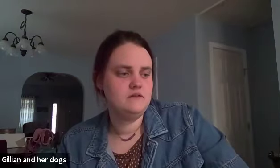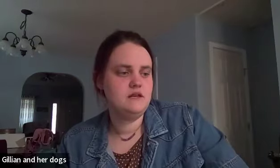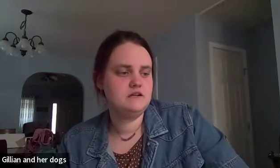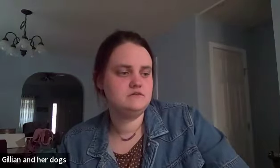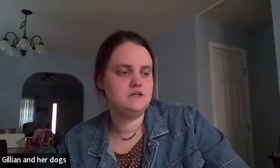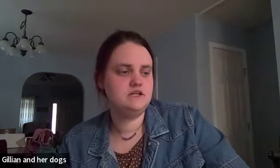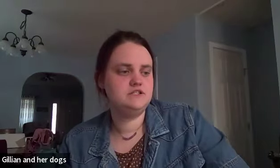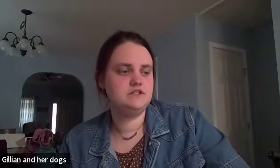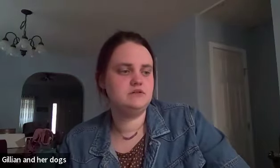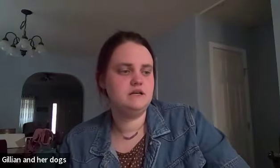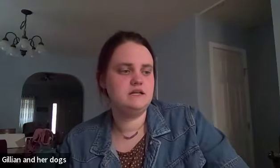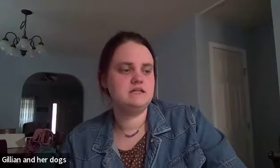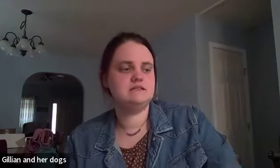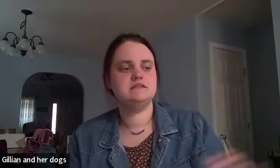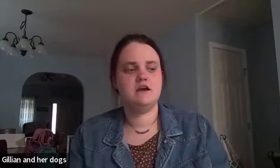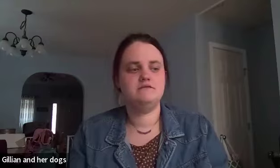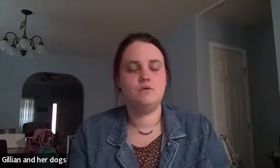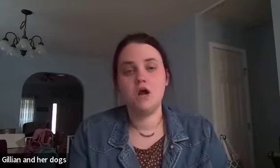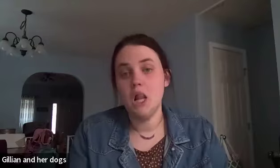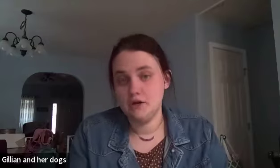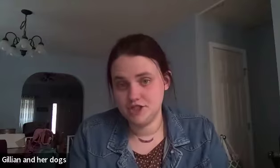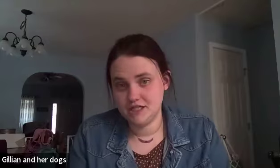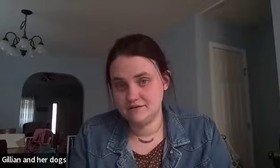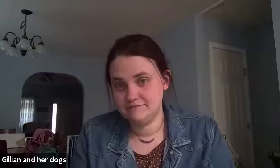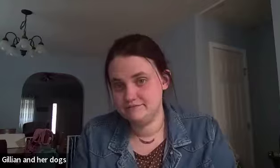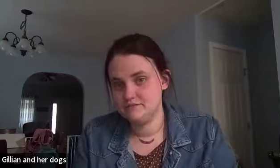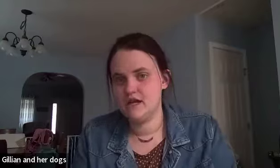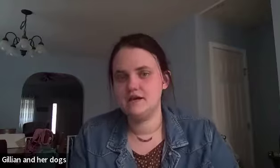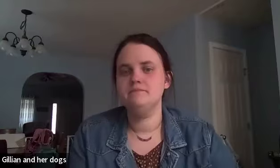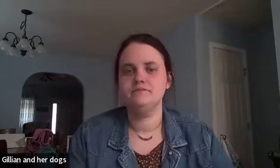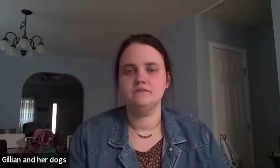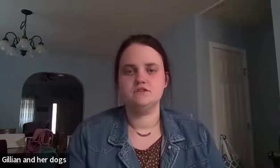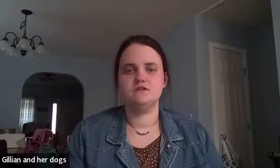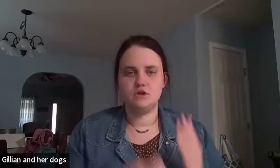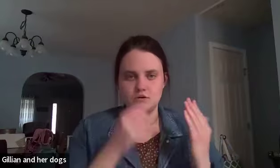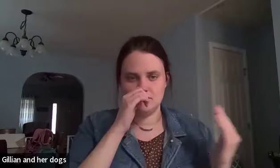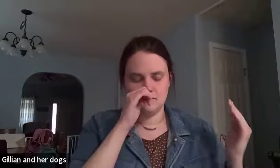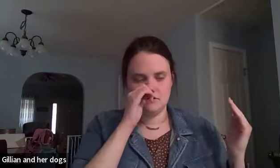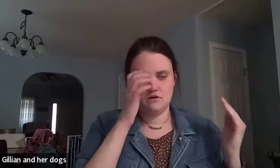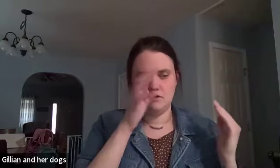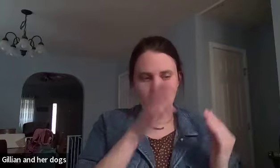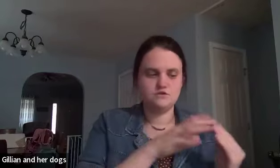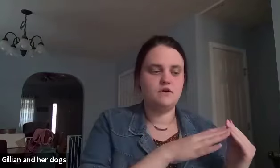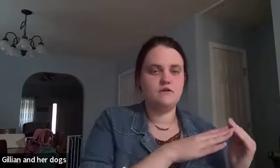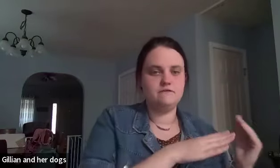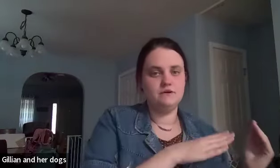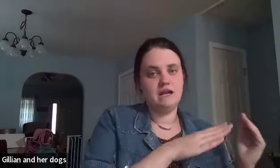the next one we're going to do is the sign for allergic. Okay. So this goes with our food and